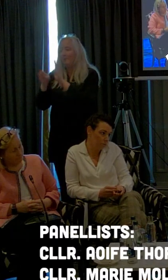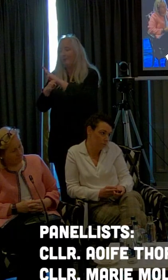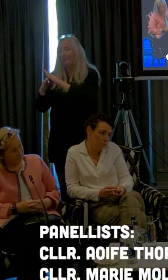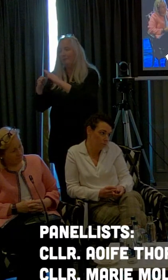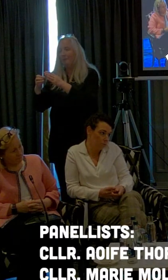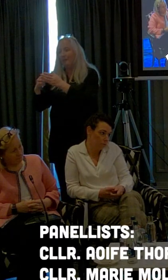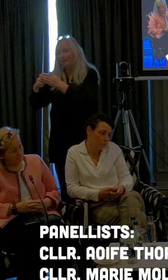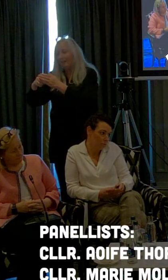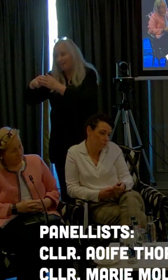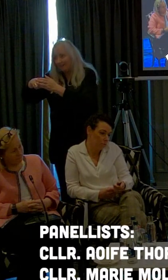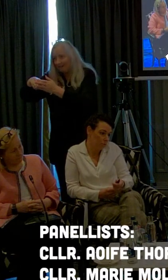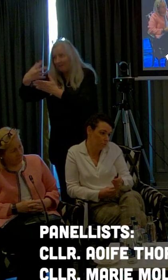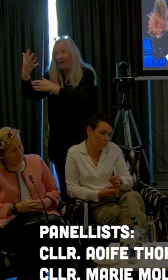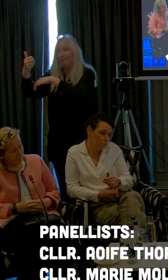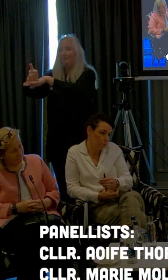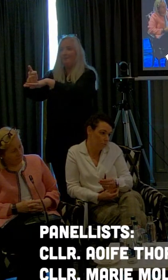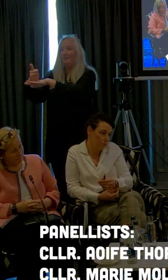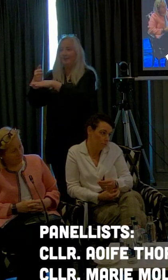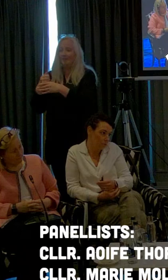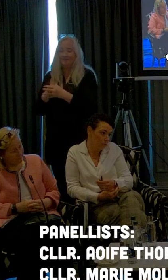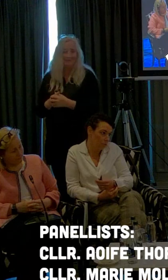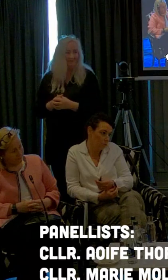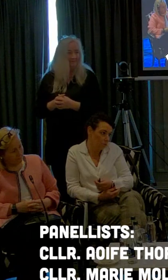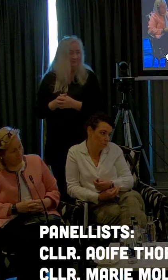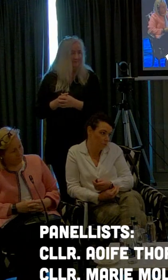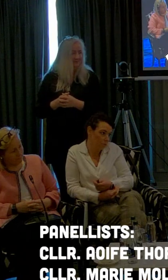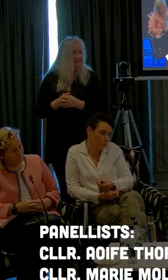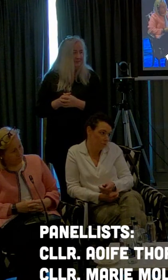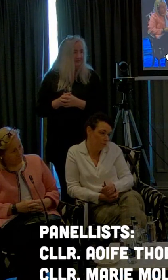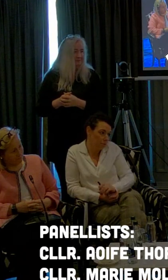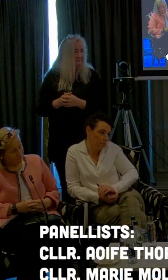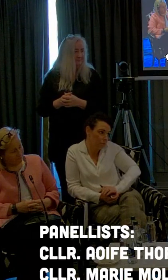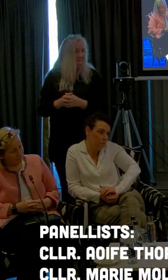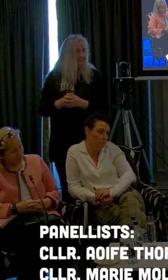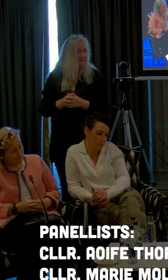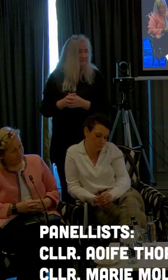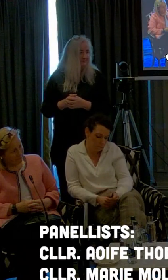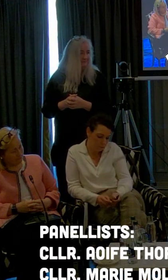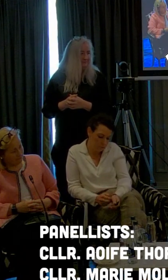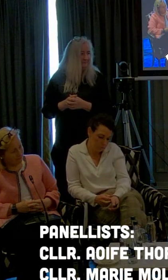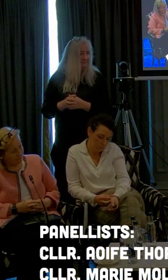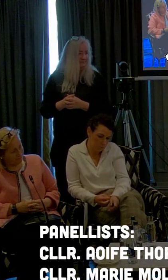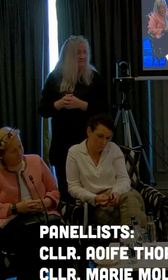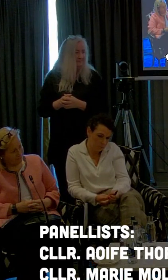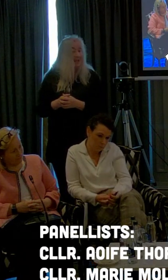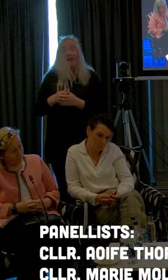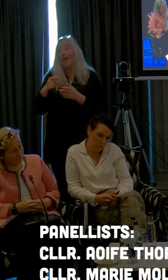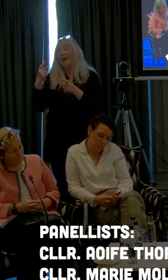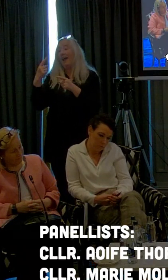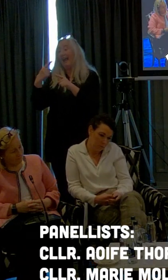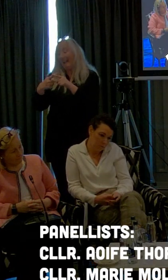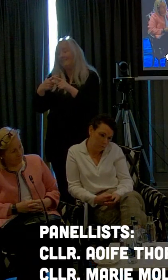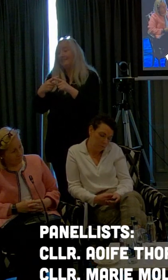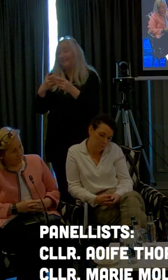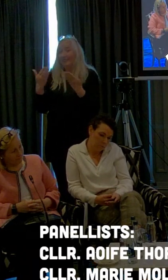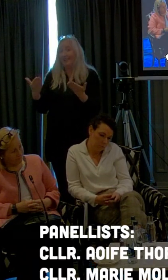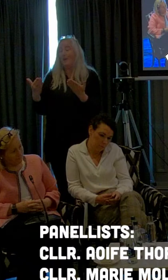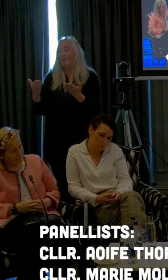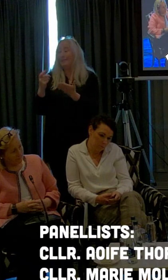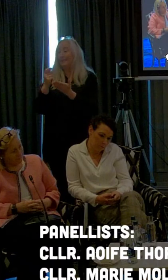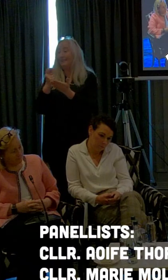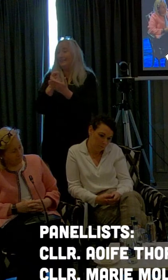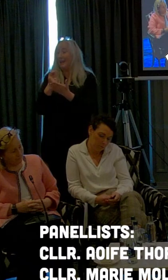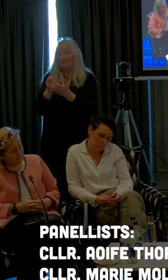and it's set your mind at something. You have to look. I knew going in that climate change or the coastal